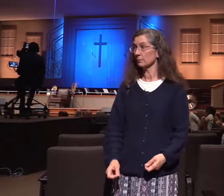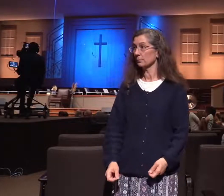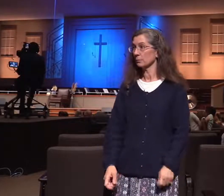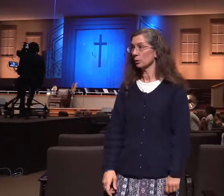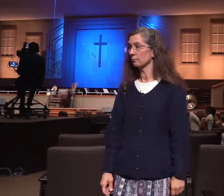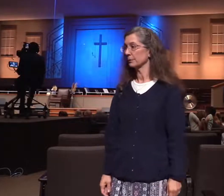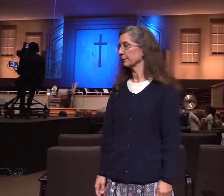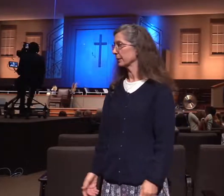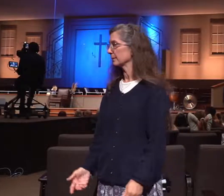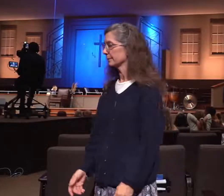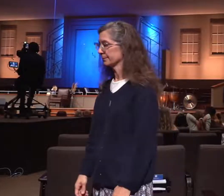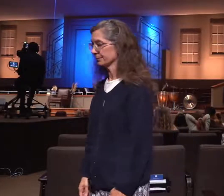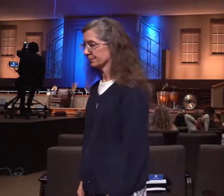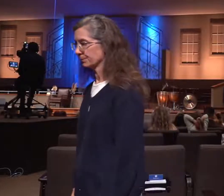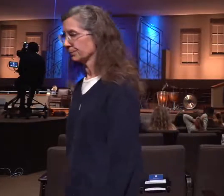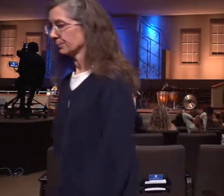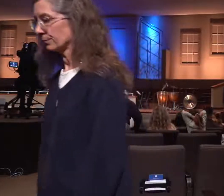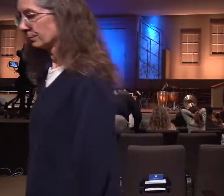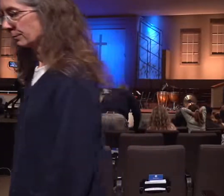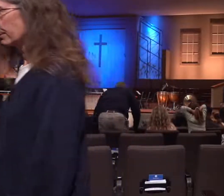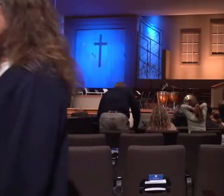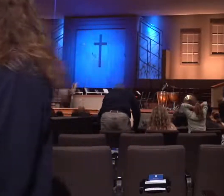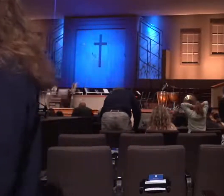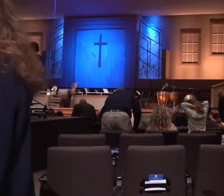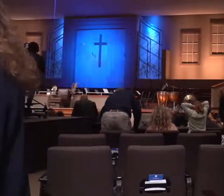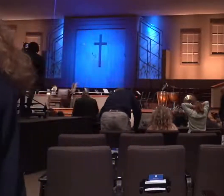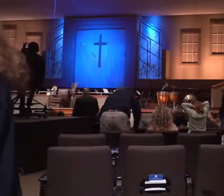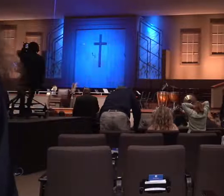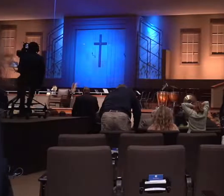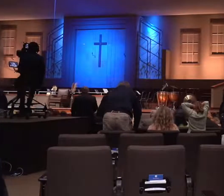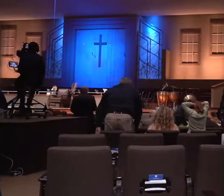Let's stand together for a moment with our heads bowed and eyes closed.